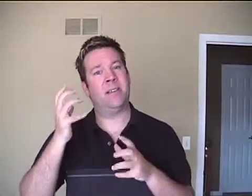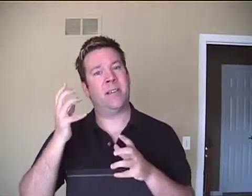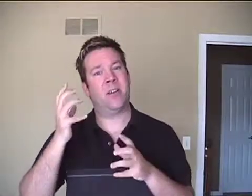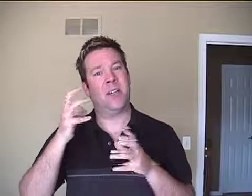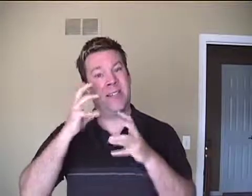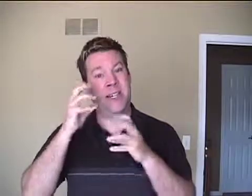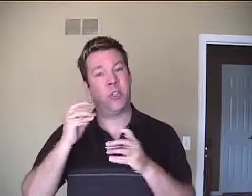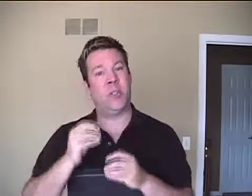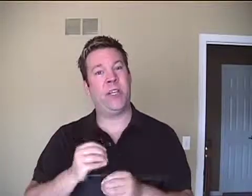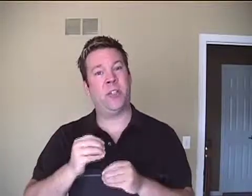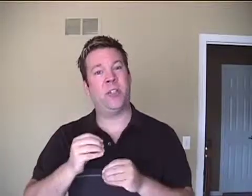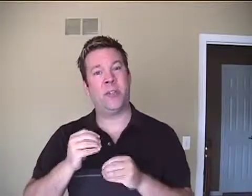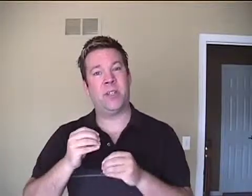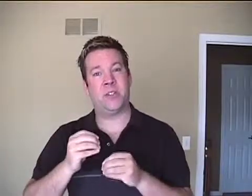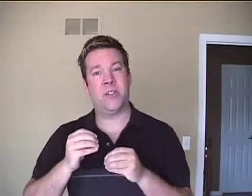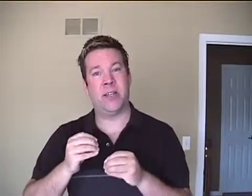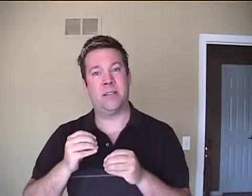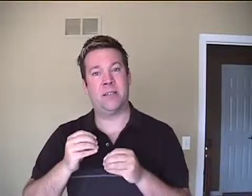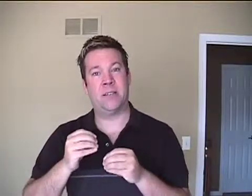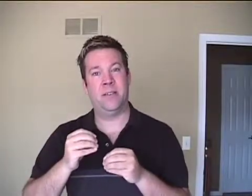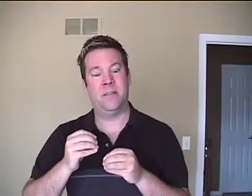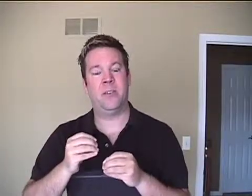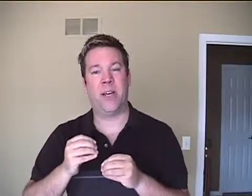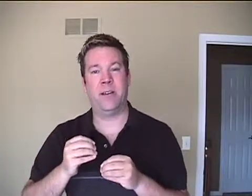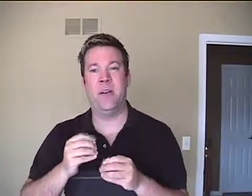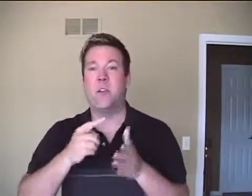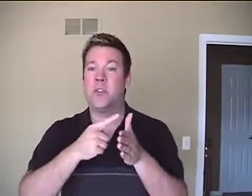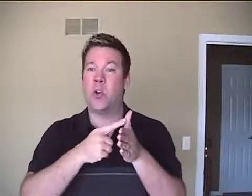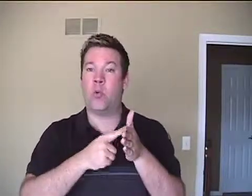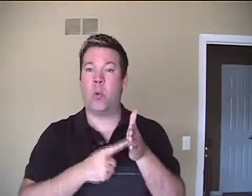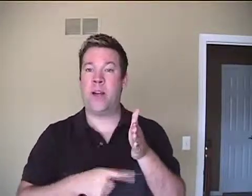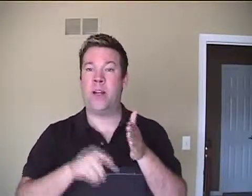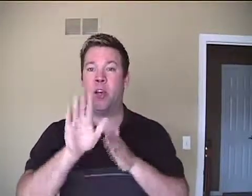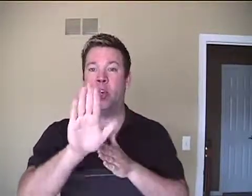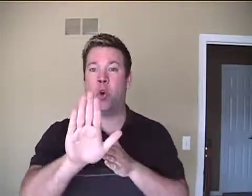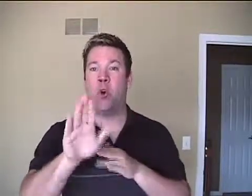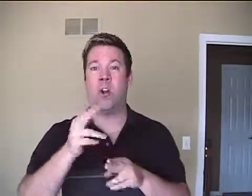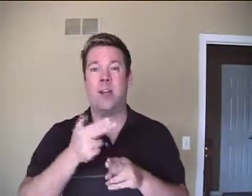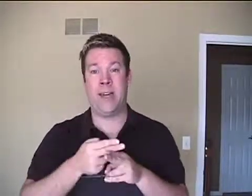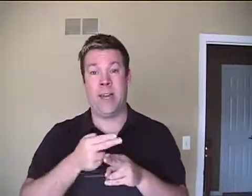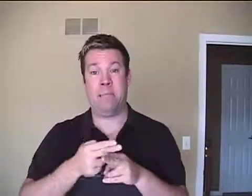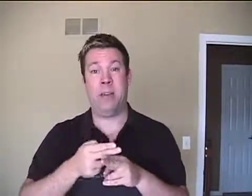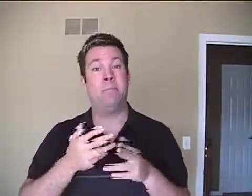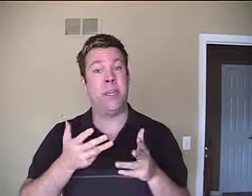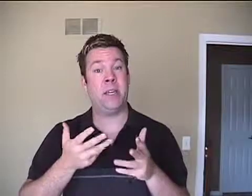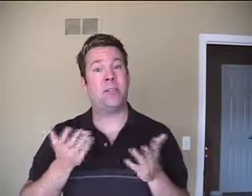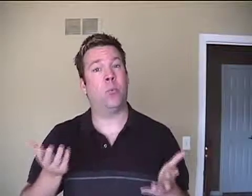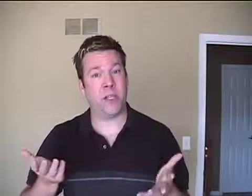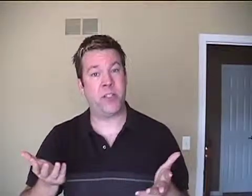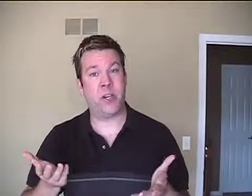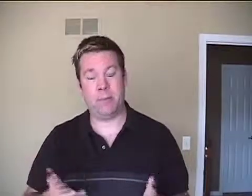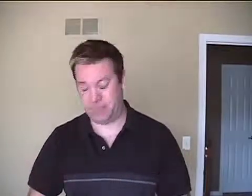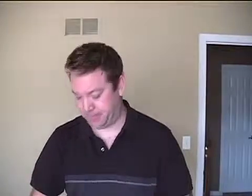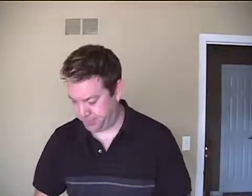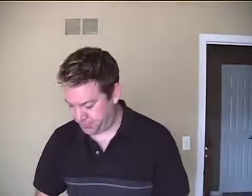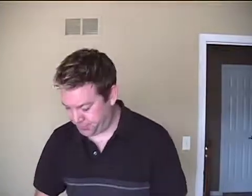they're contextually included in your sentence. Okay? So what your name means, what's your name?